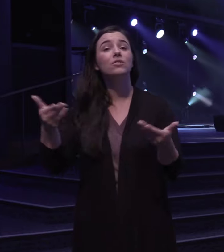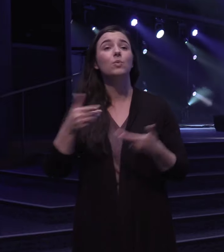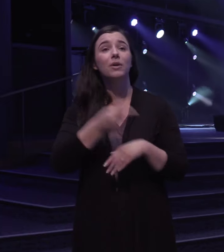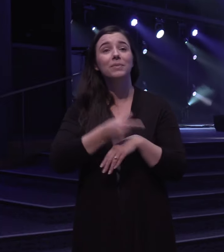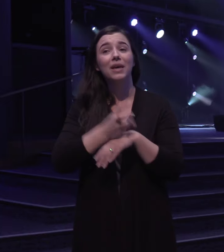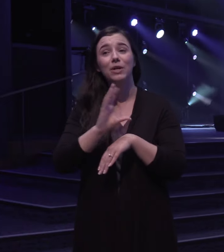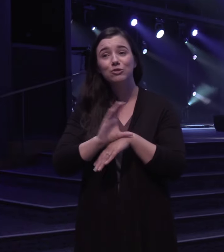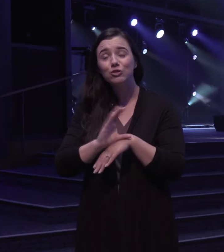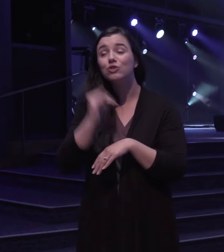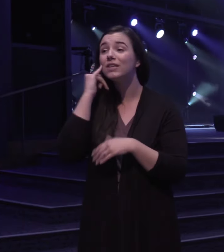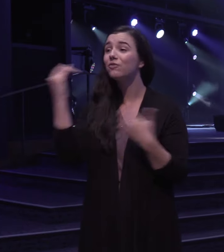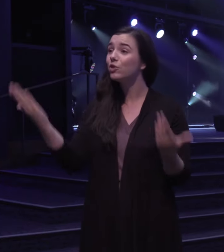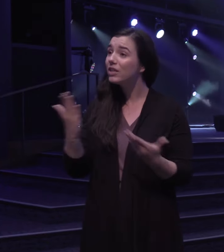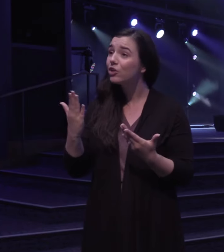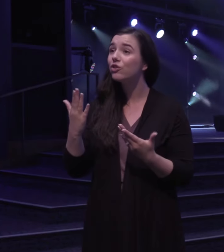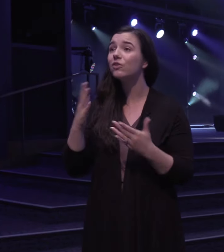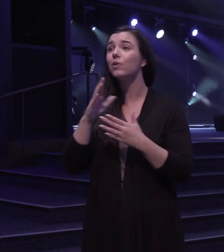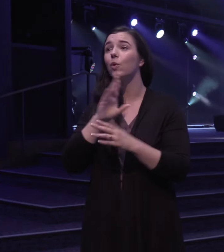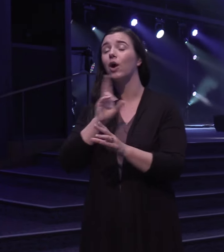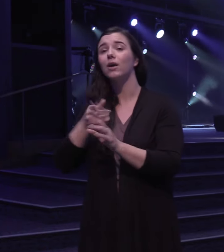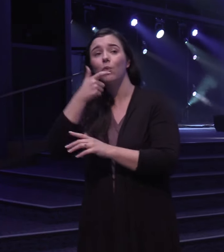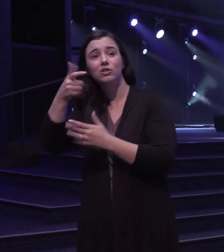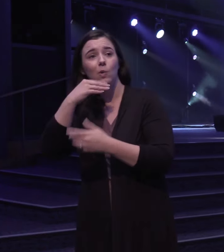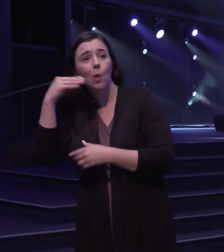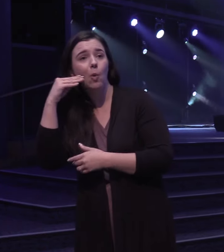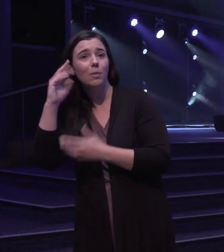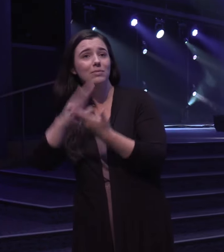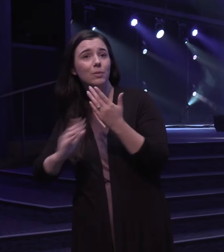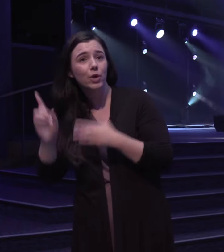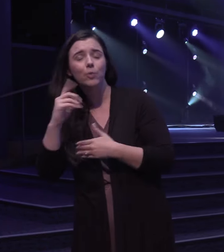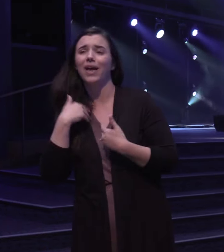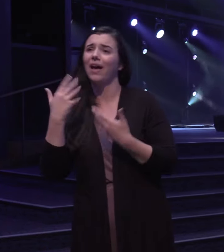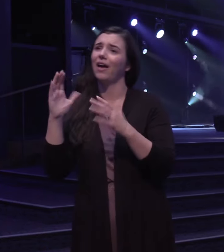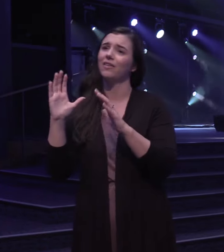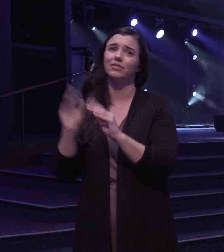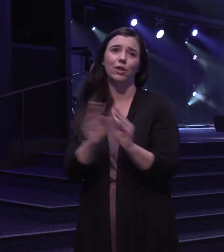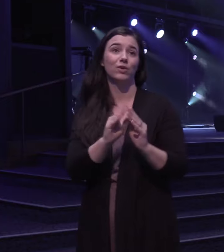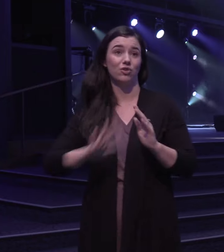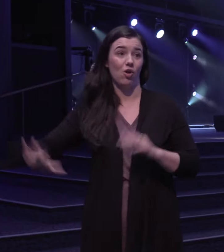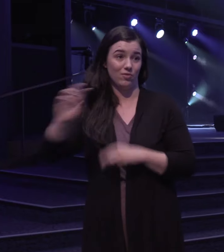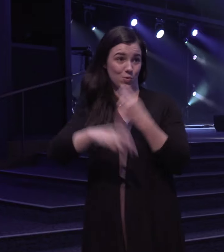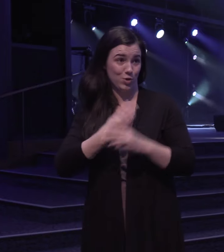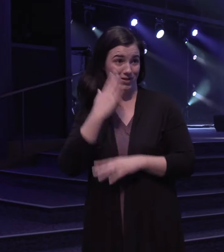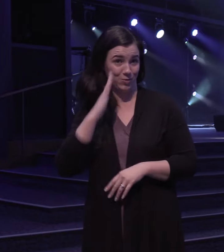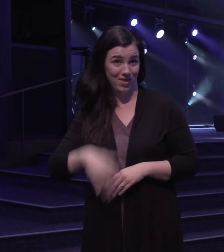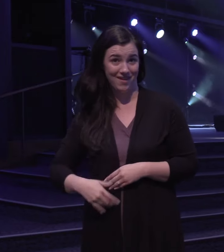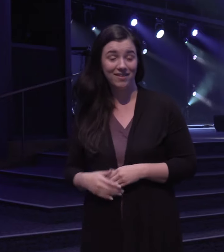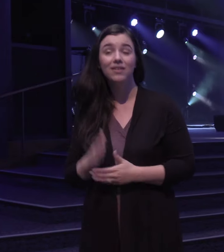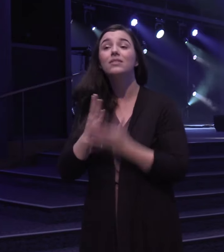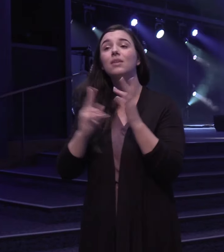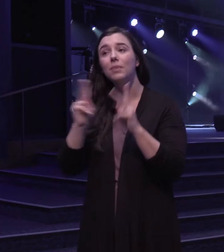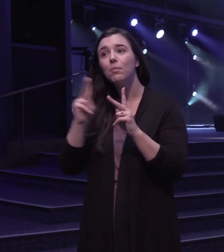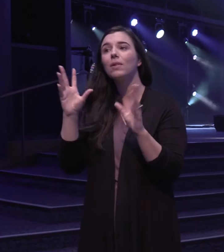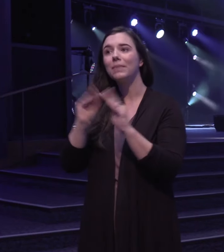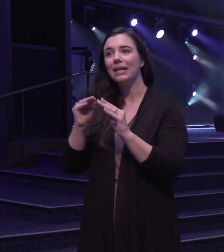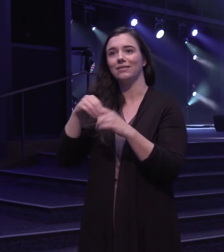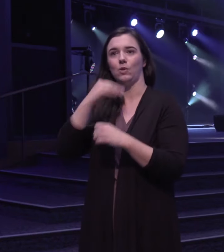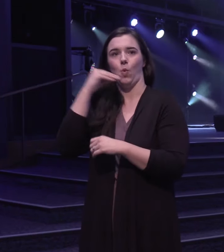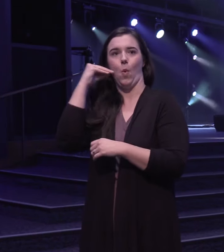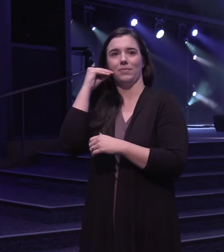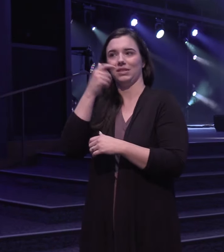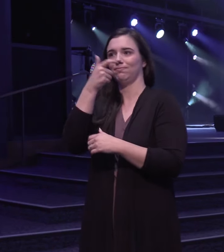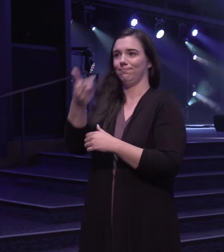Church. If you're here or you're in a gathering and in a home somewhere, we have gatherings meeting all over the world. Did you know that? And there's people meeting in their homes and the presence